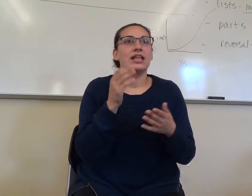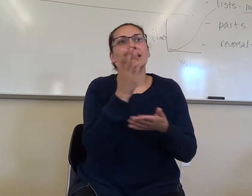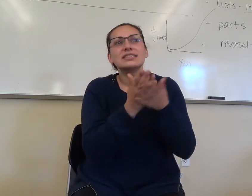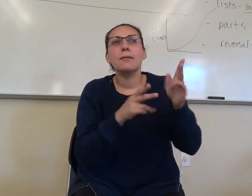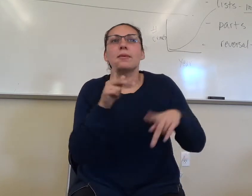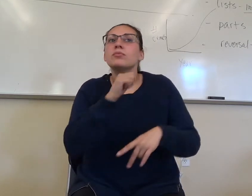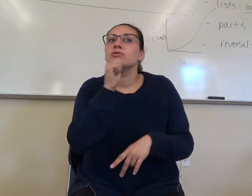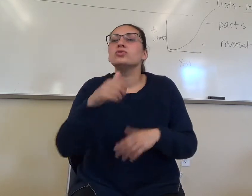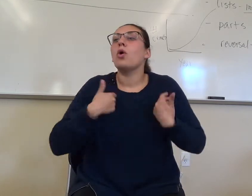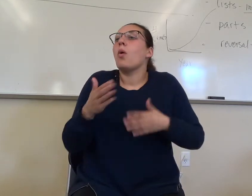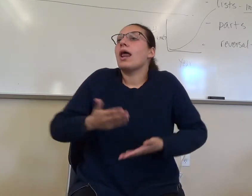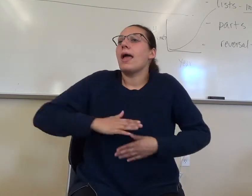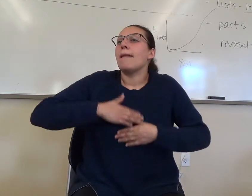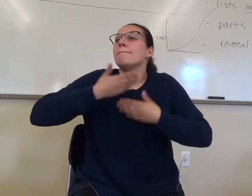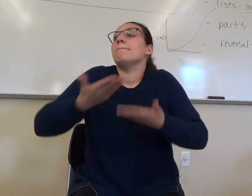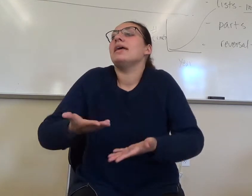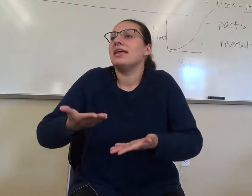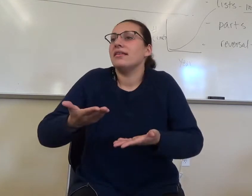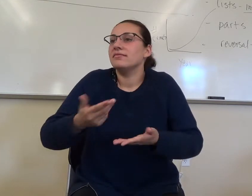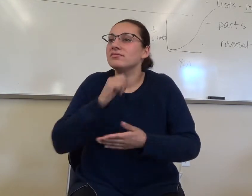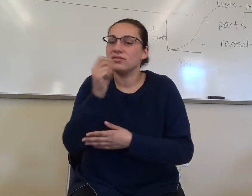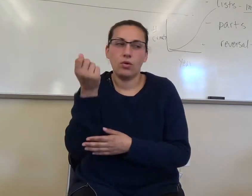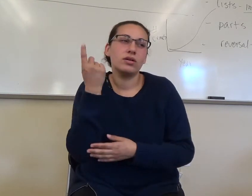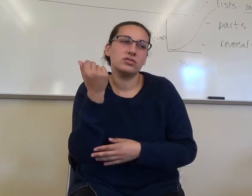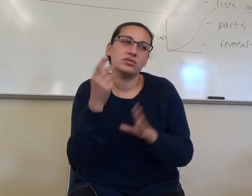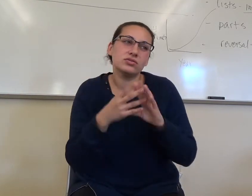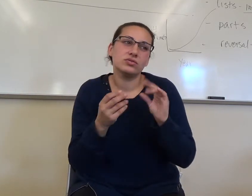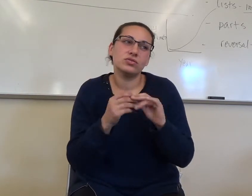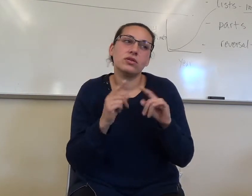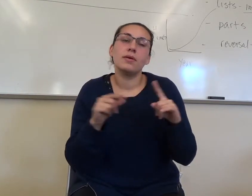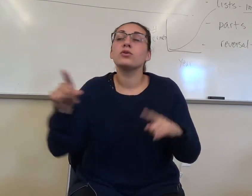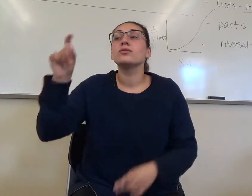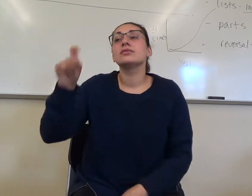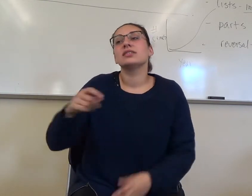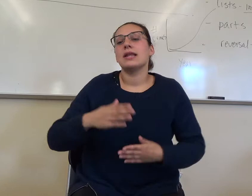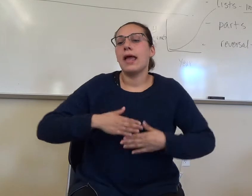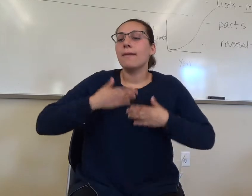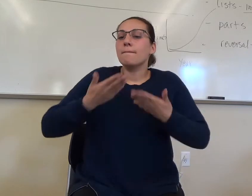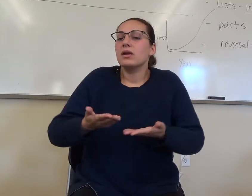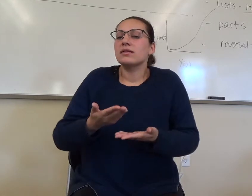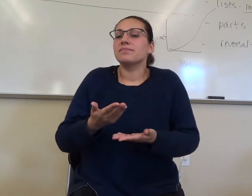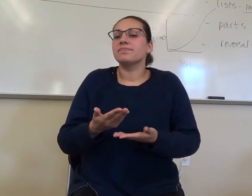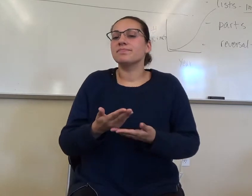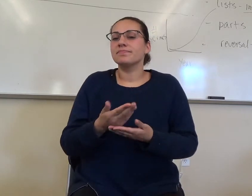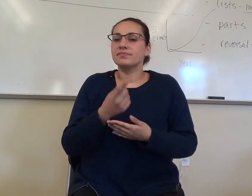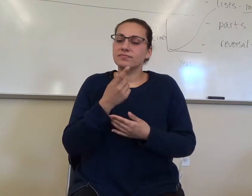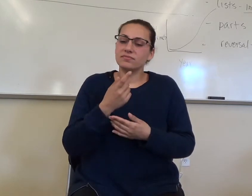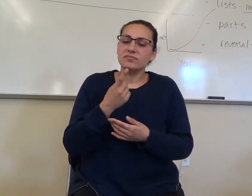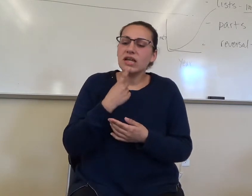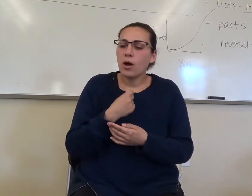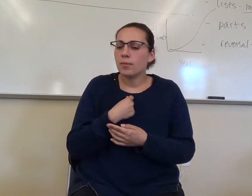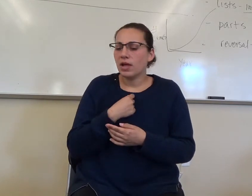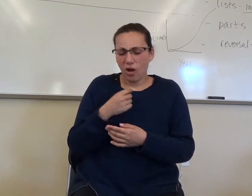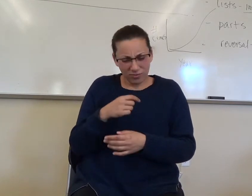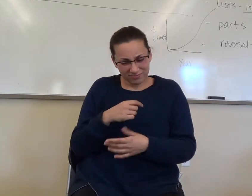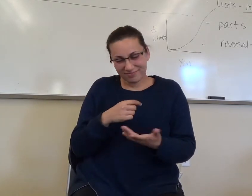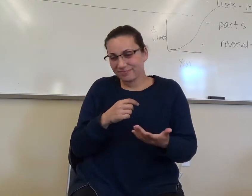understand what that means. That's what I need you guys to do, is get over that idea of, yeah, I'm afraid to say I don't understand what that means. If